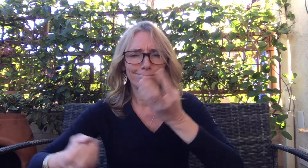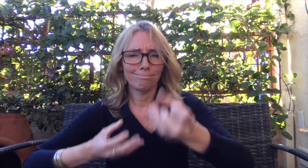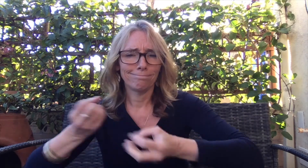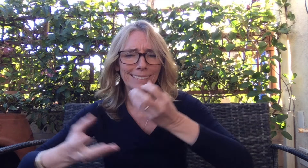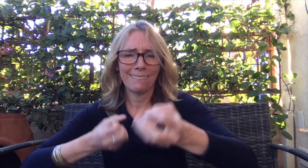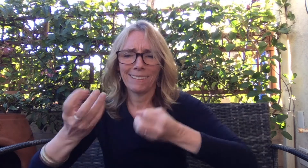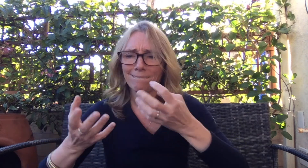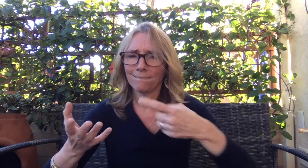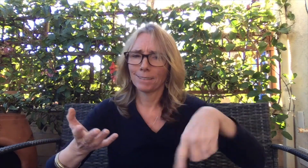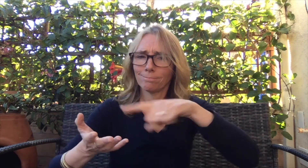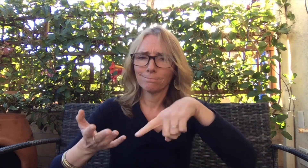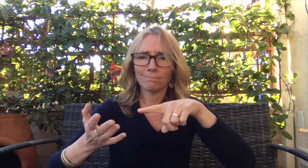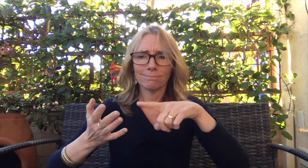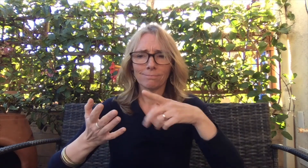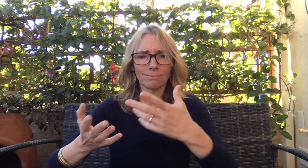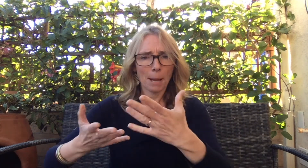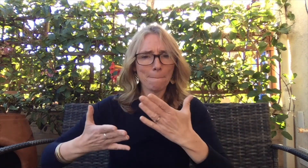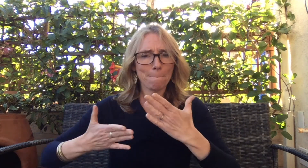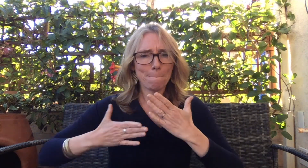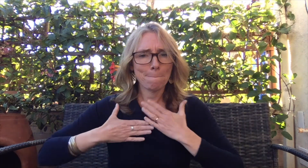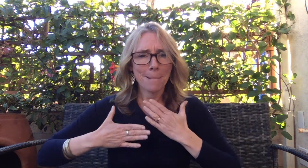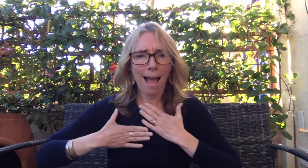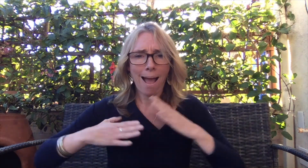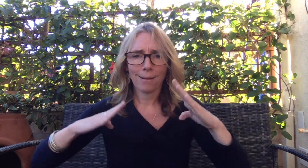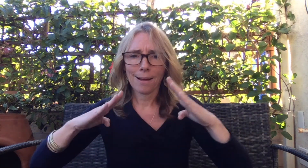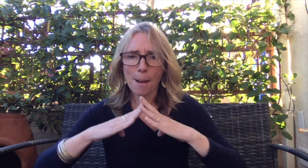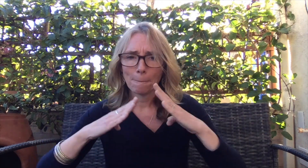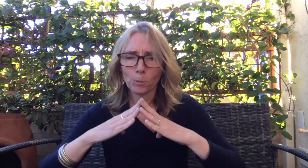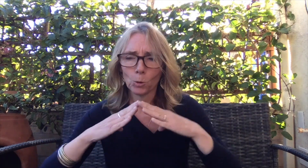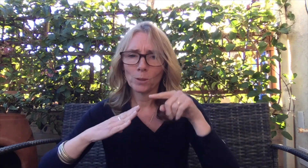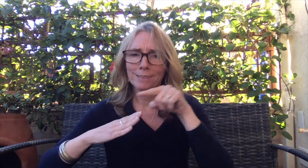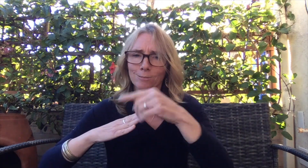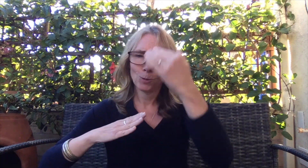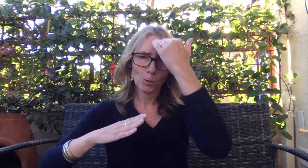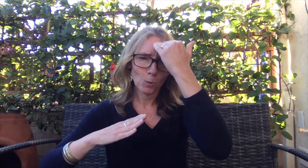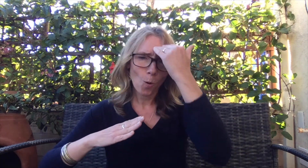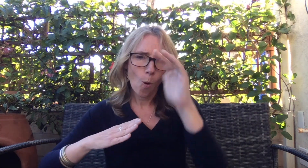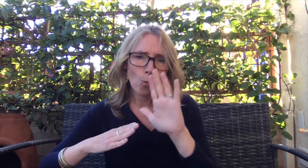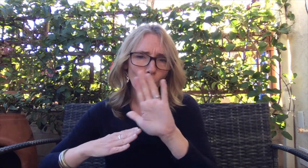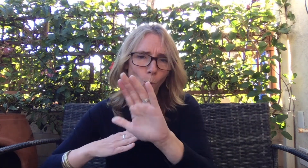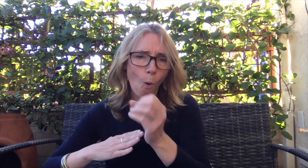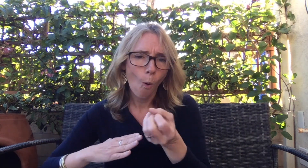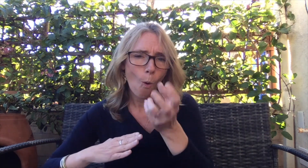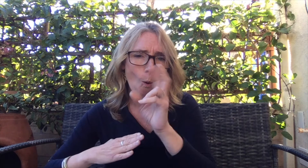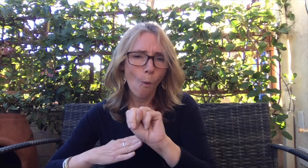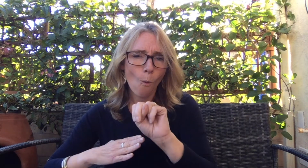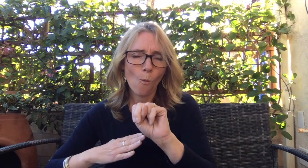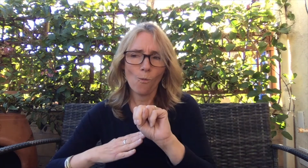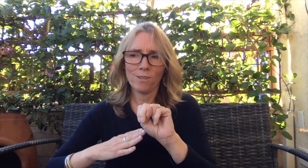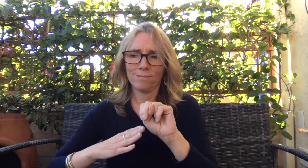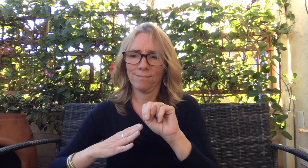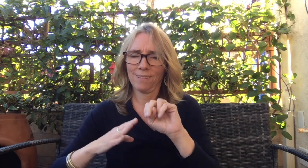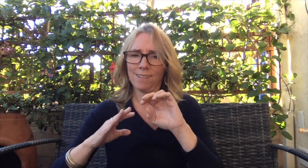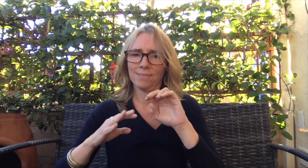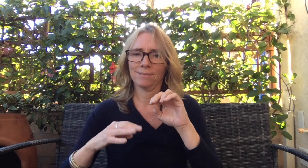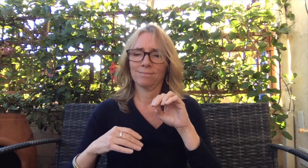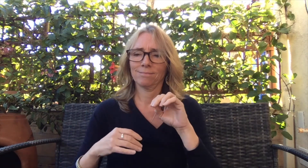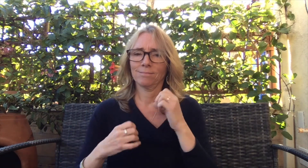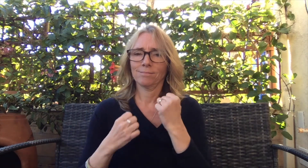The parent should have the right and feel proud of their community,